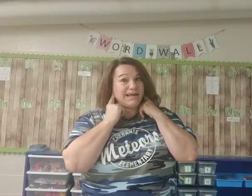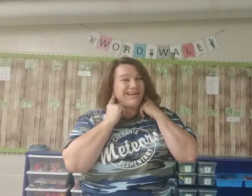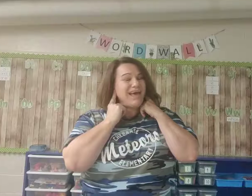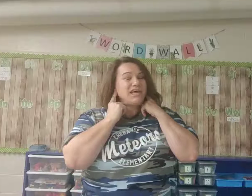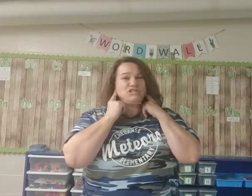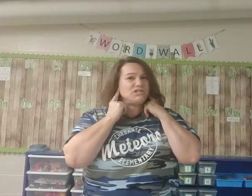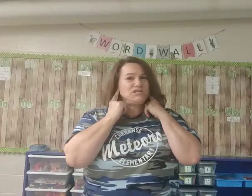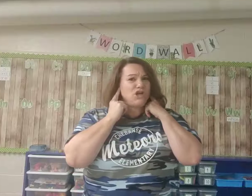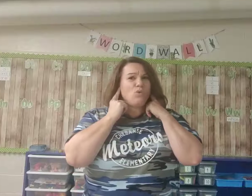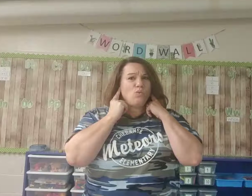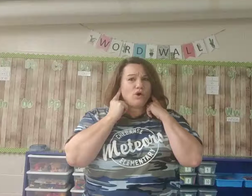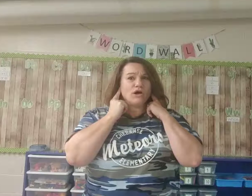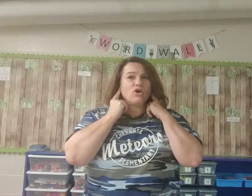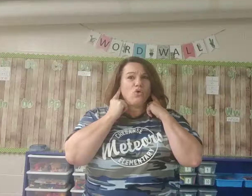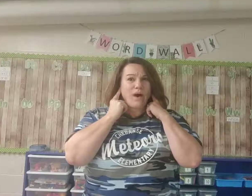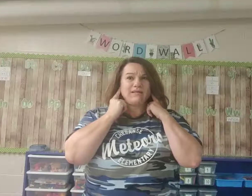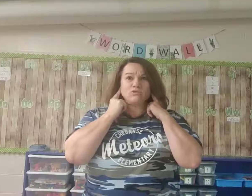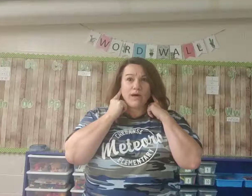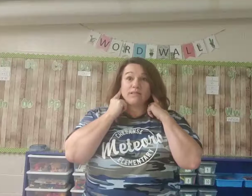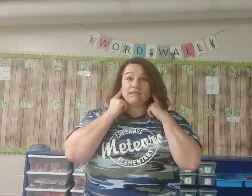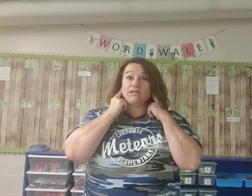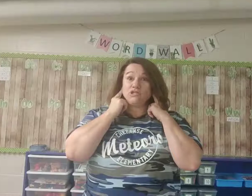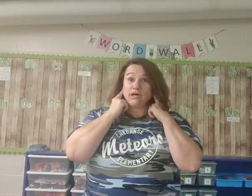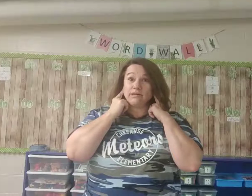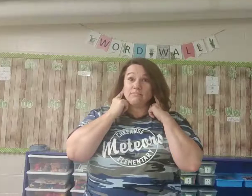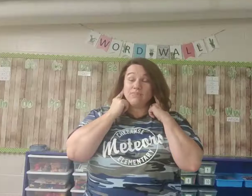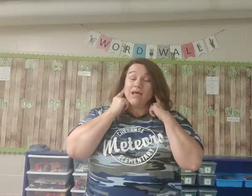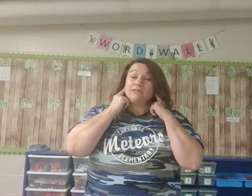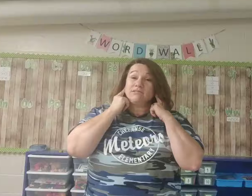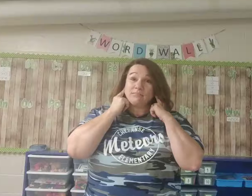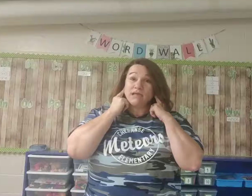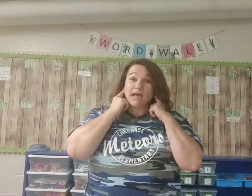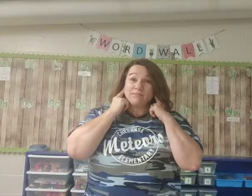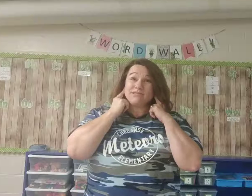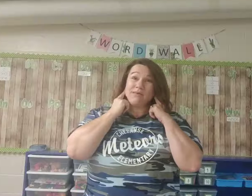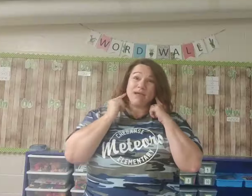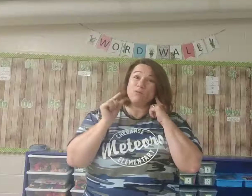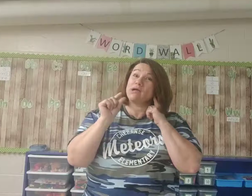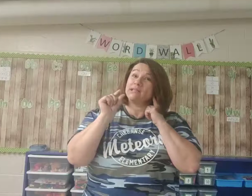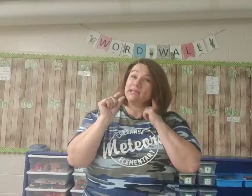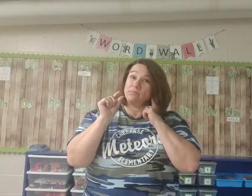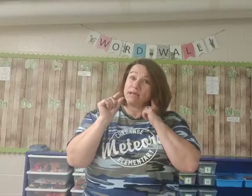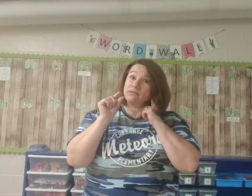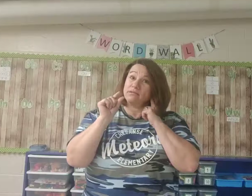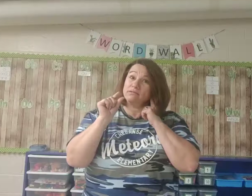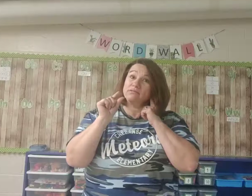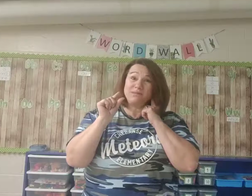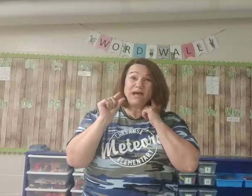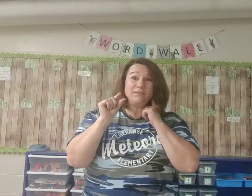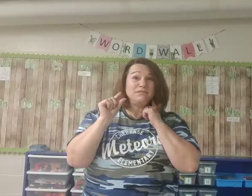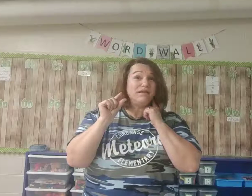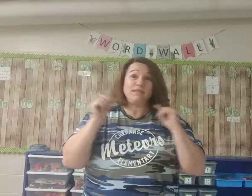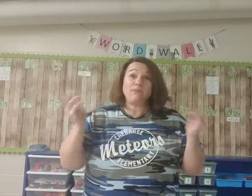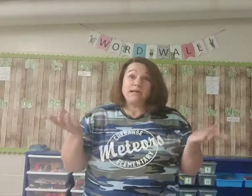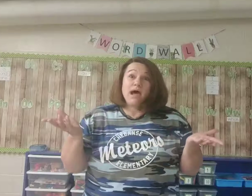listening just don't work quite as well as they should. Sometimes they might work a little bit. Sometimes they might not